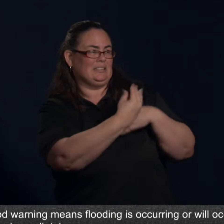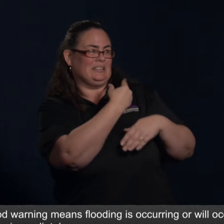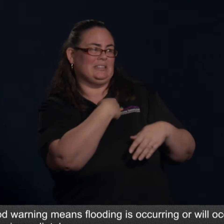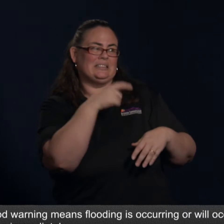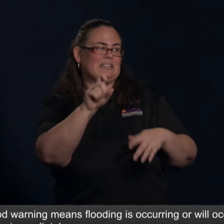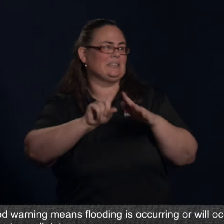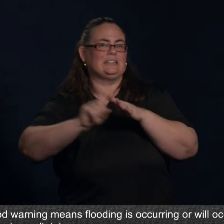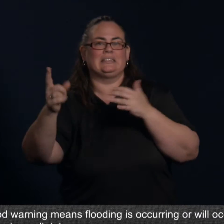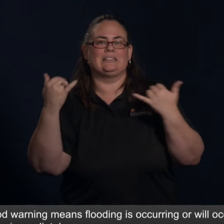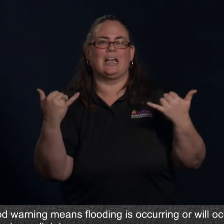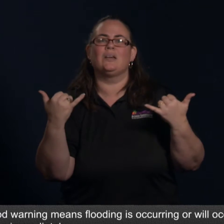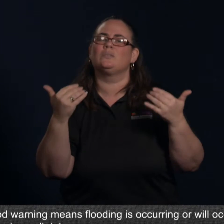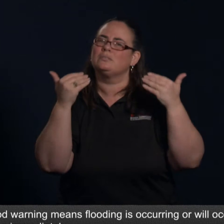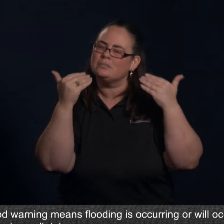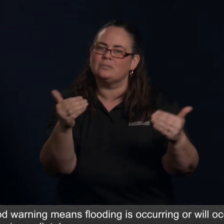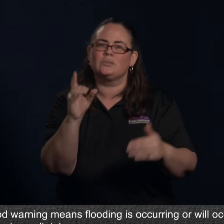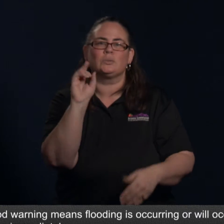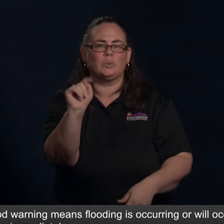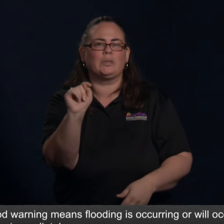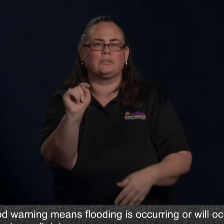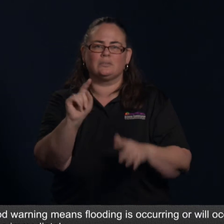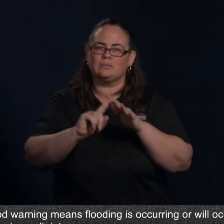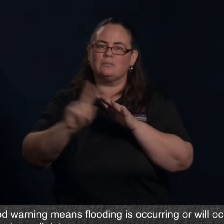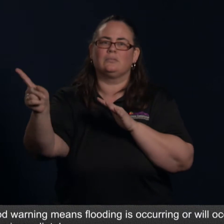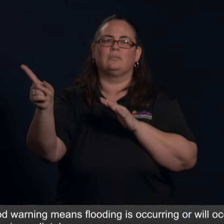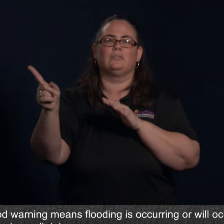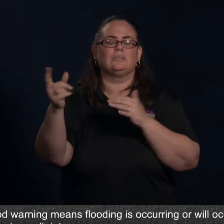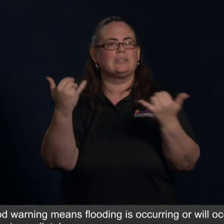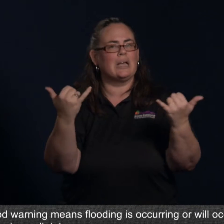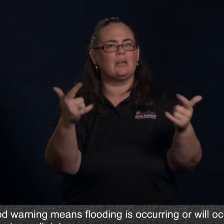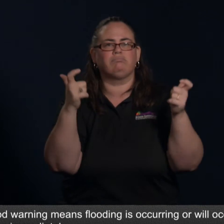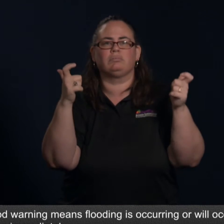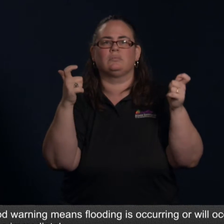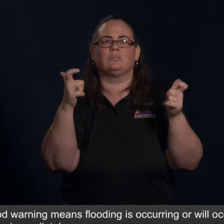If advised to evacuate, do so immediately.